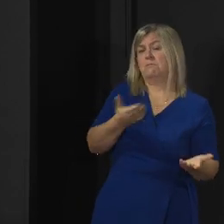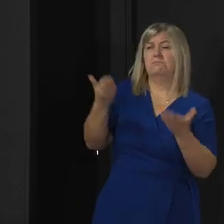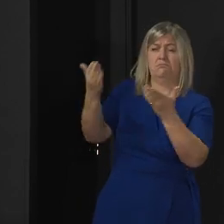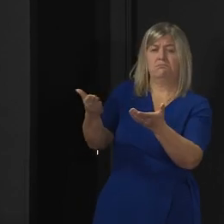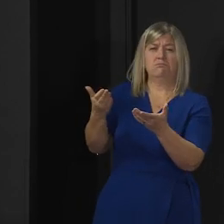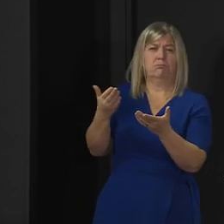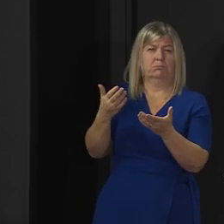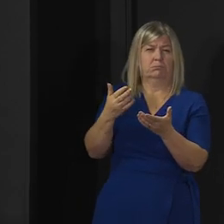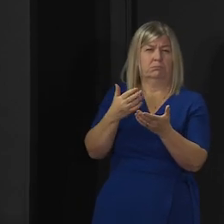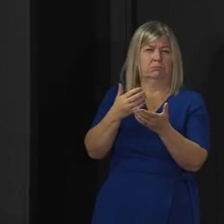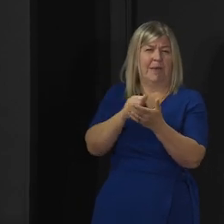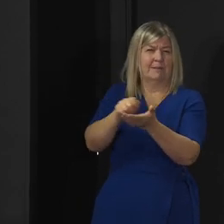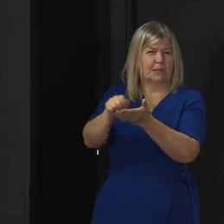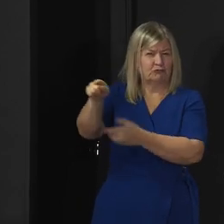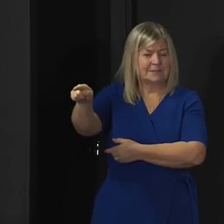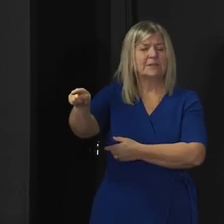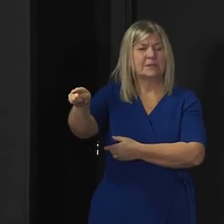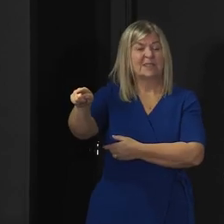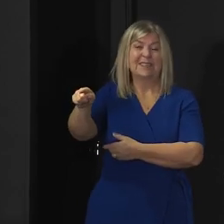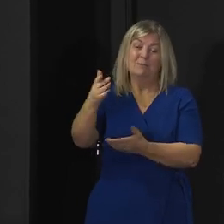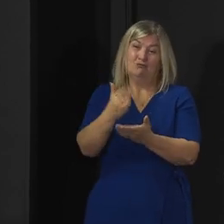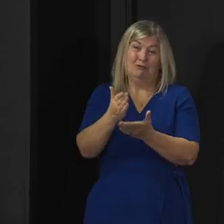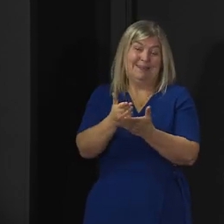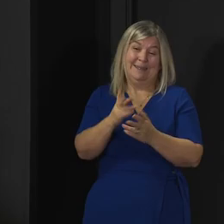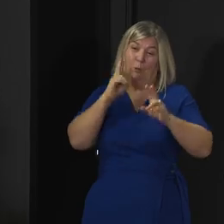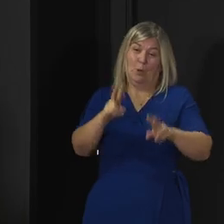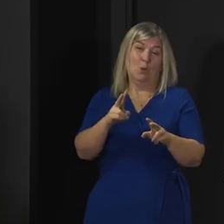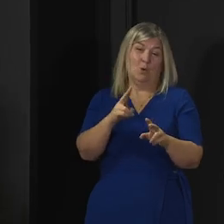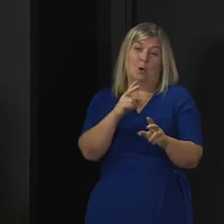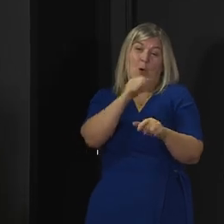in response to that is that we monitor projections for hospital capacity on a daily